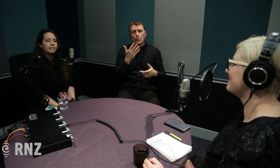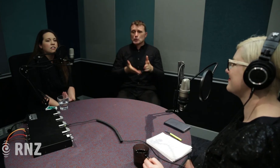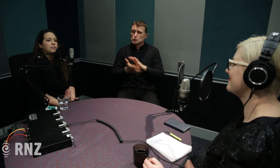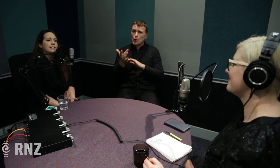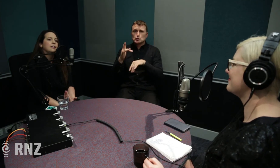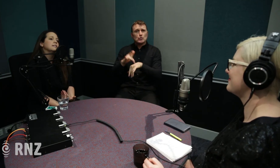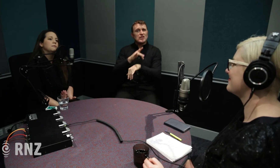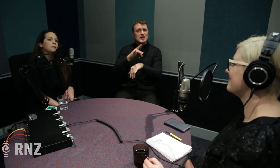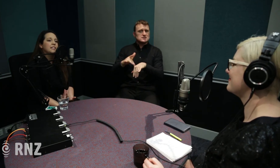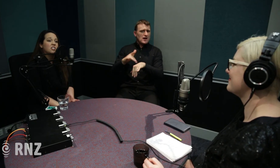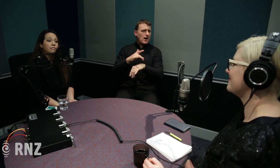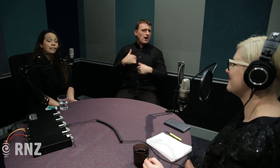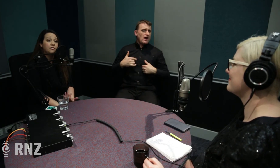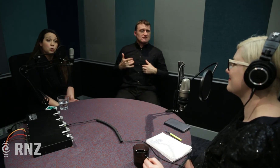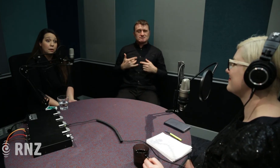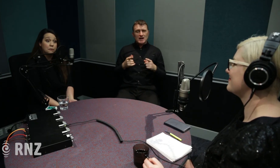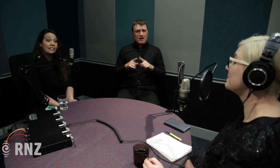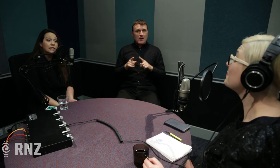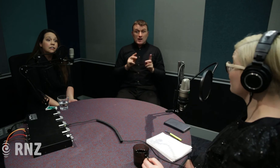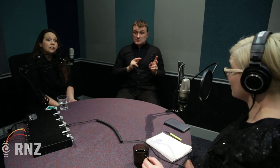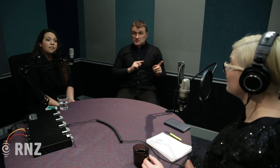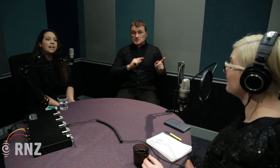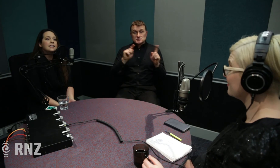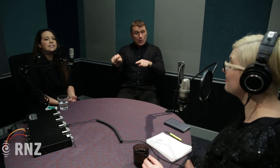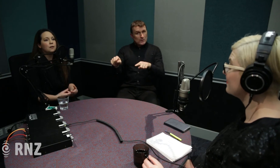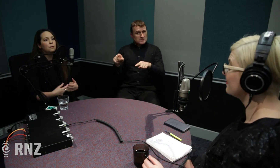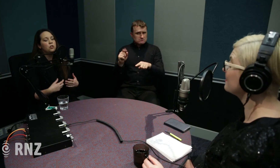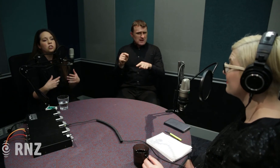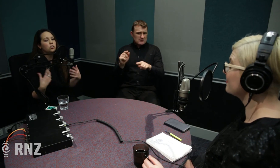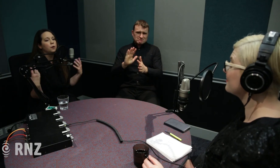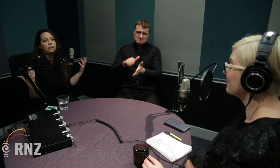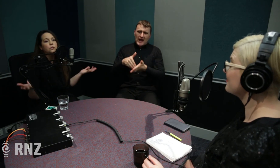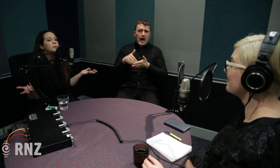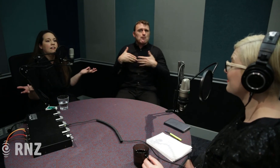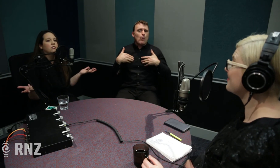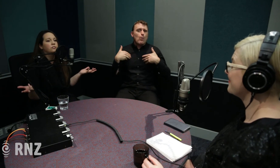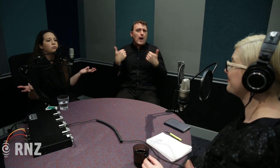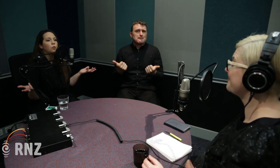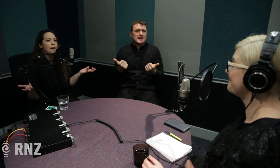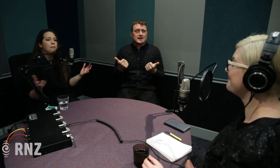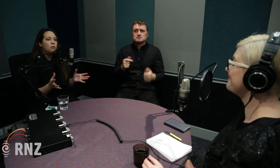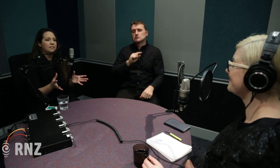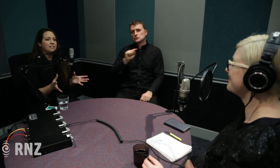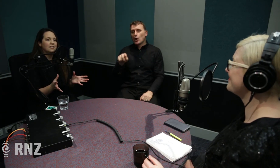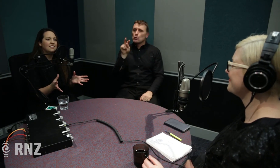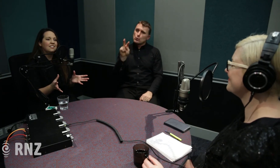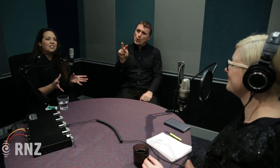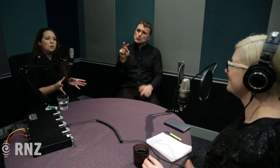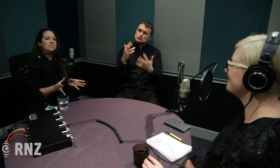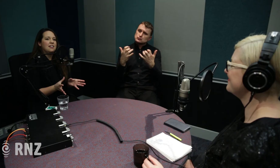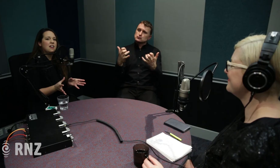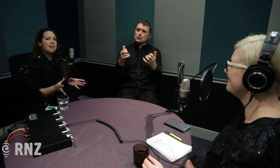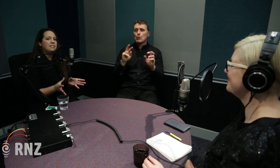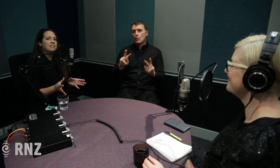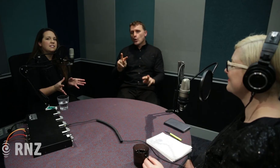I like to think of it as like sometimes it actually really affects your well-being. I think it's somewhere where you can just go and lose yourself for that moment that